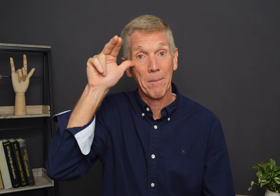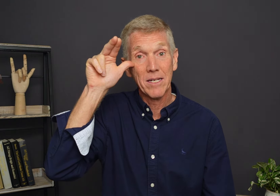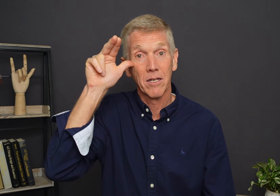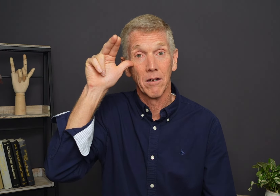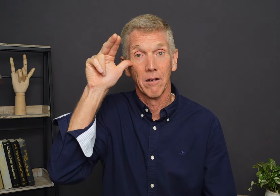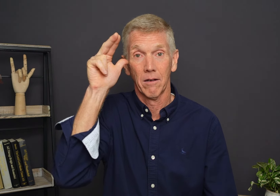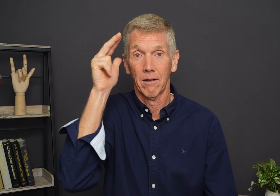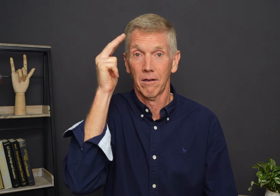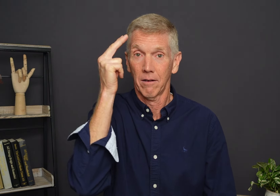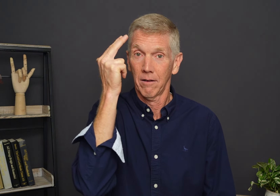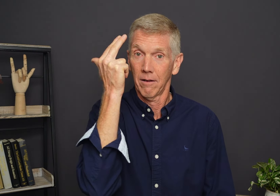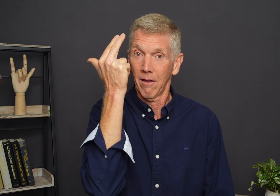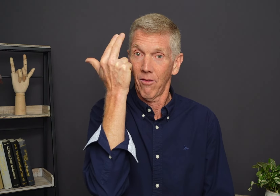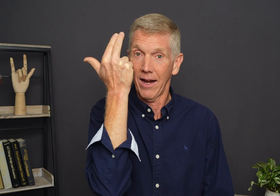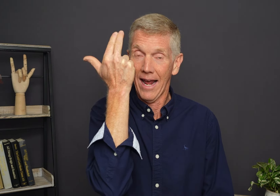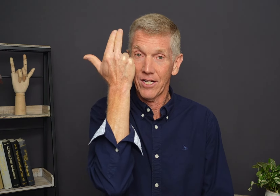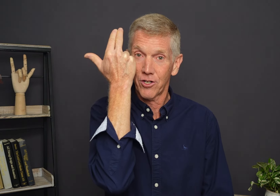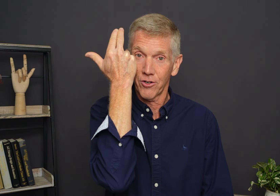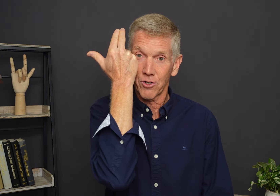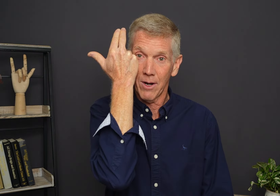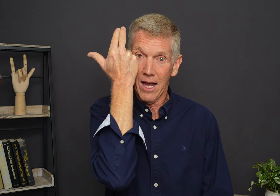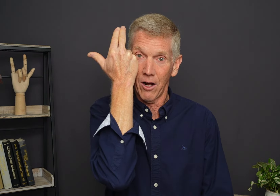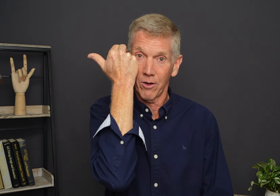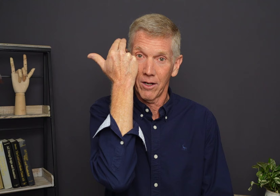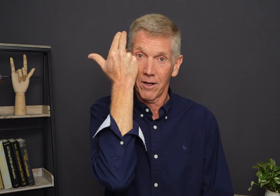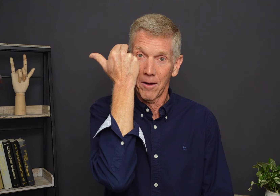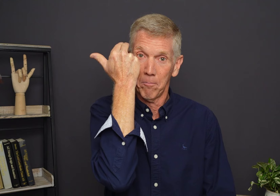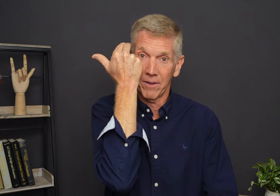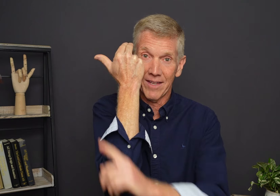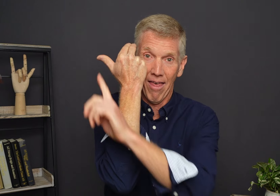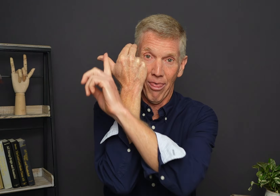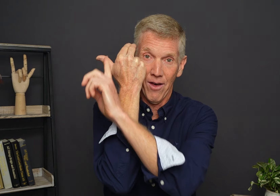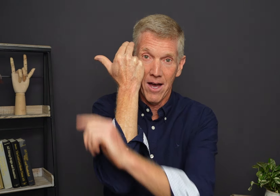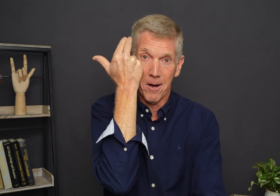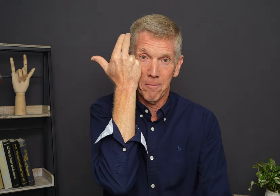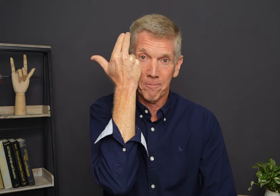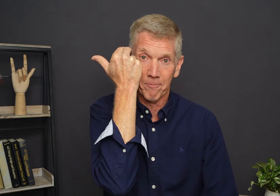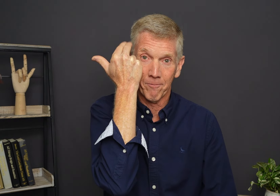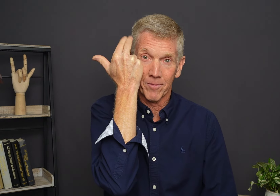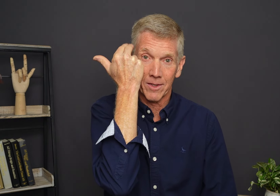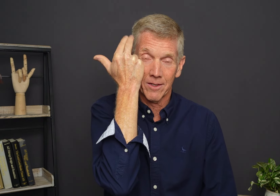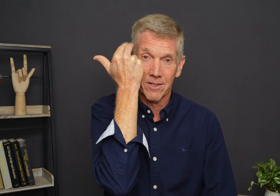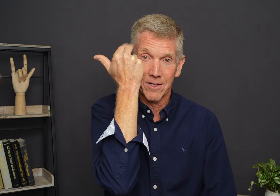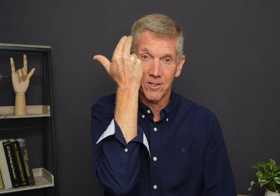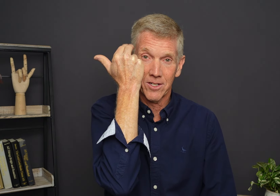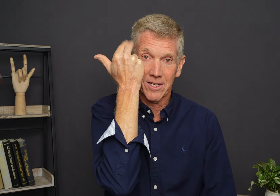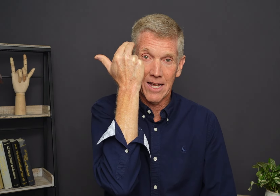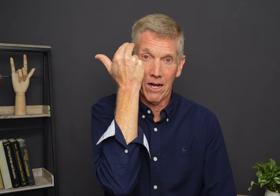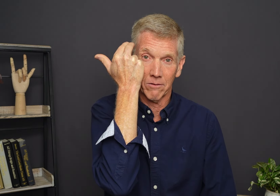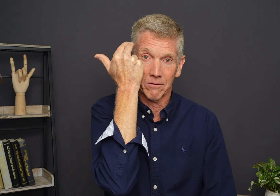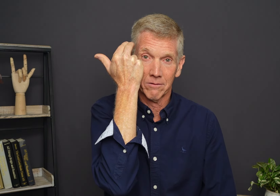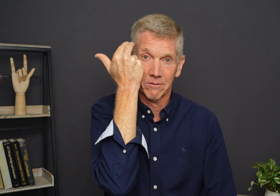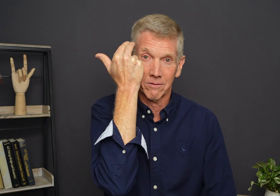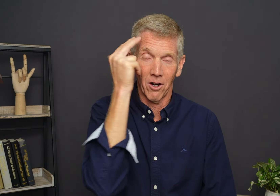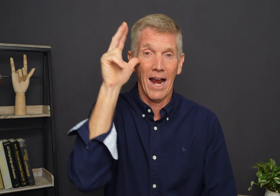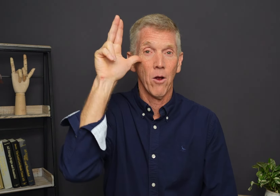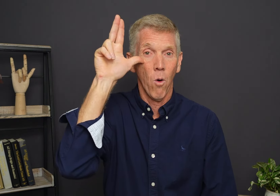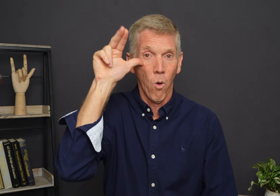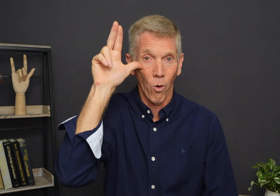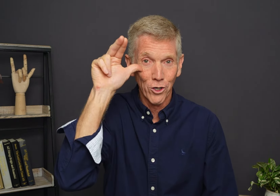Rabbit. That H turns around, but that thumb still sticks out. All right,